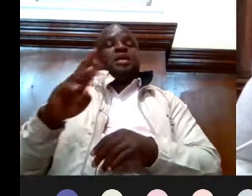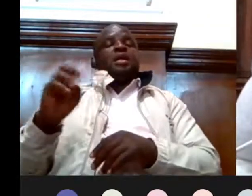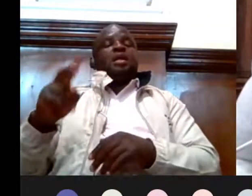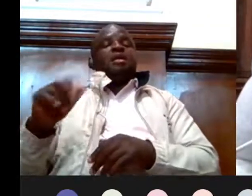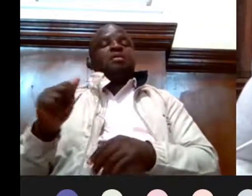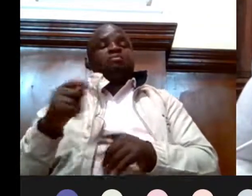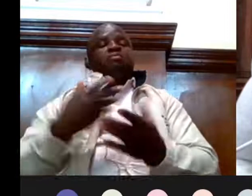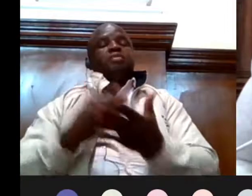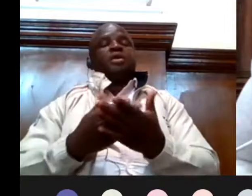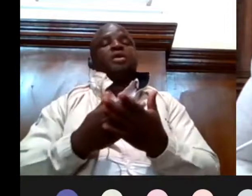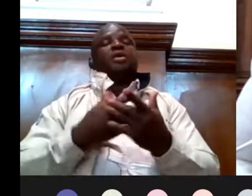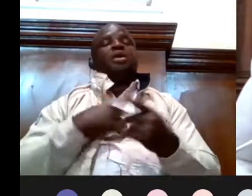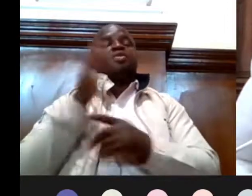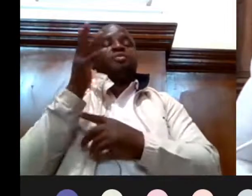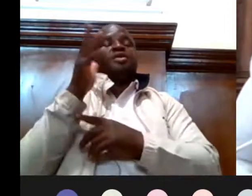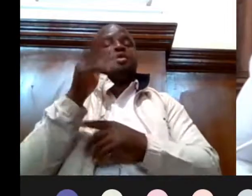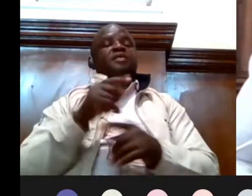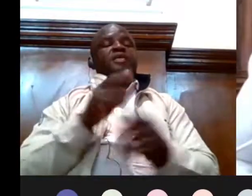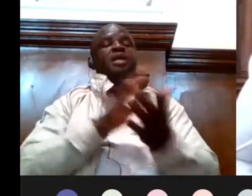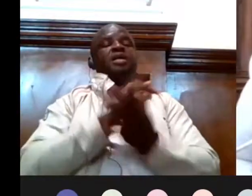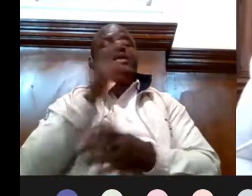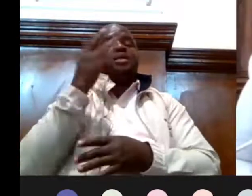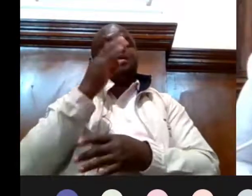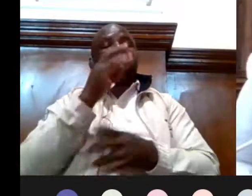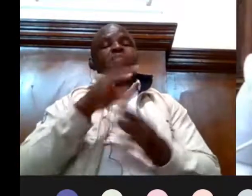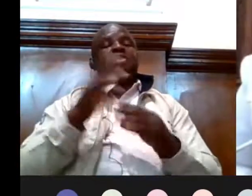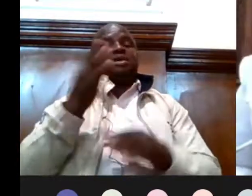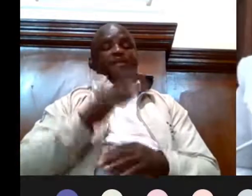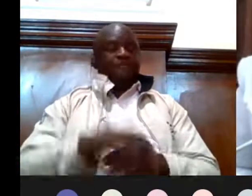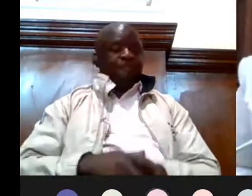House for 18 minutes.